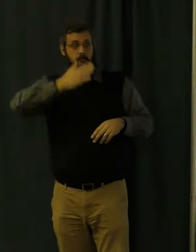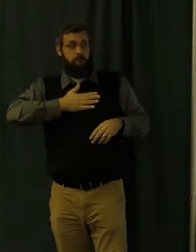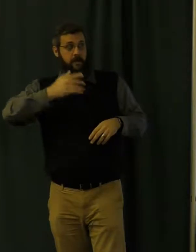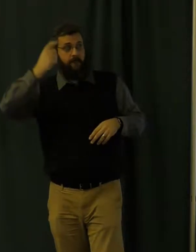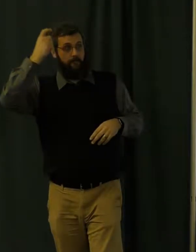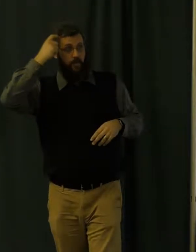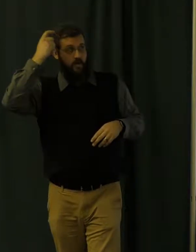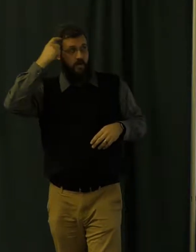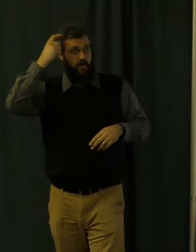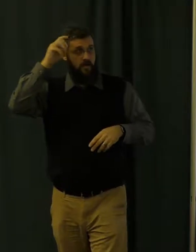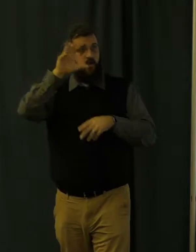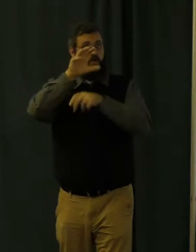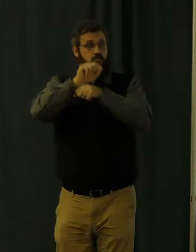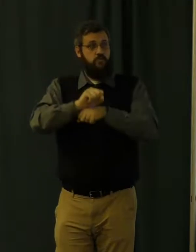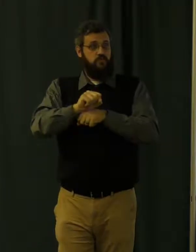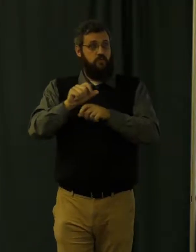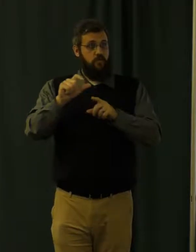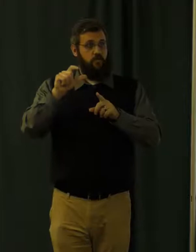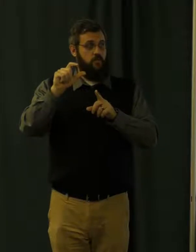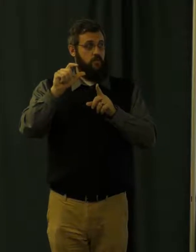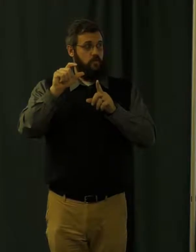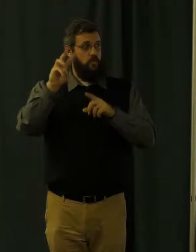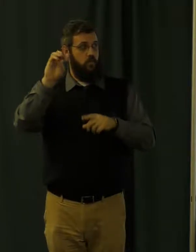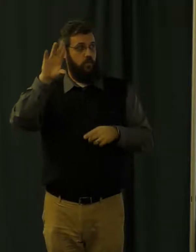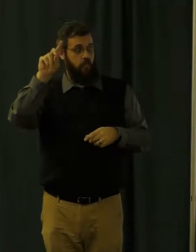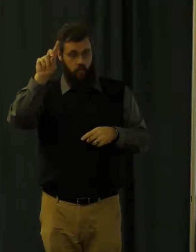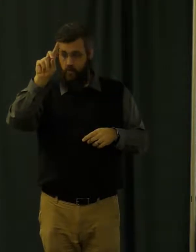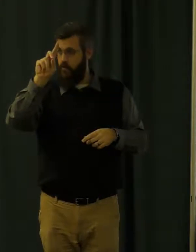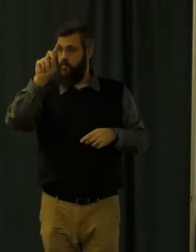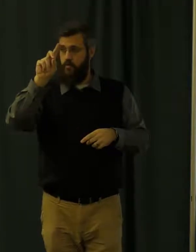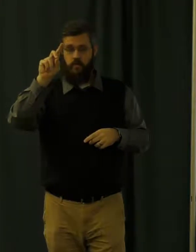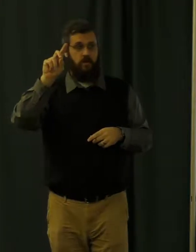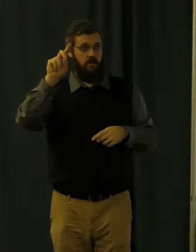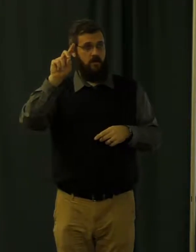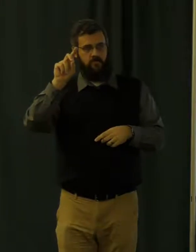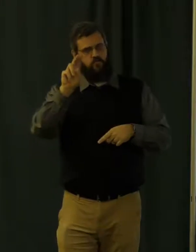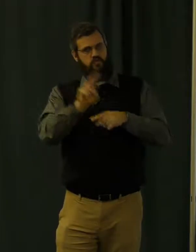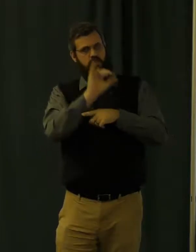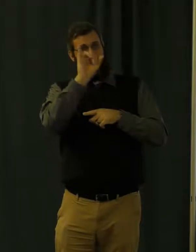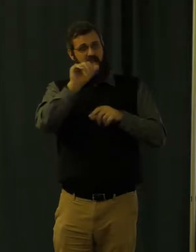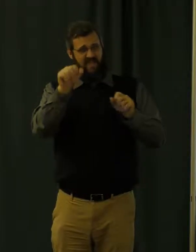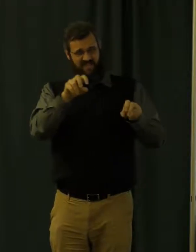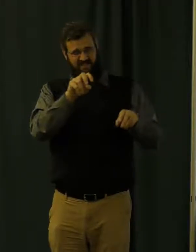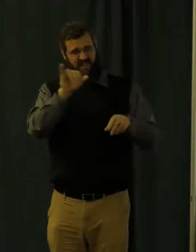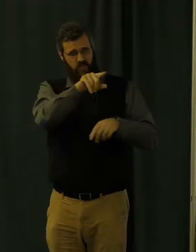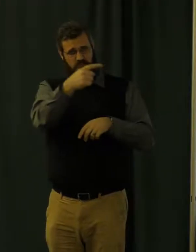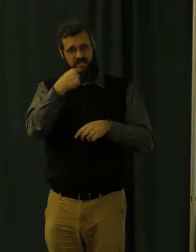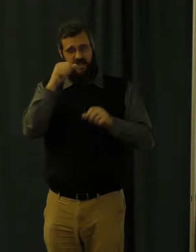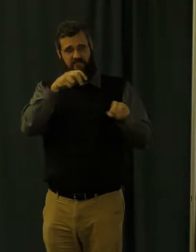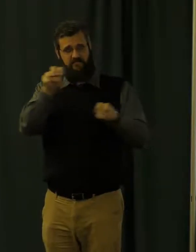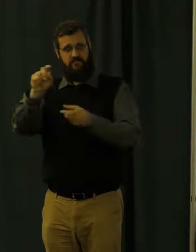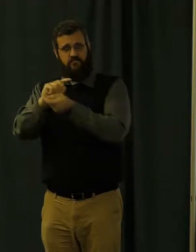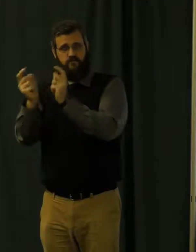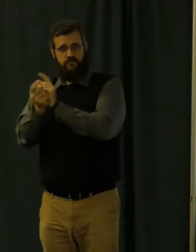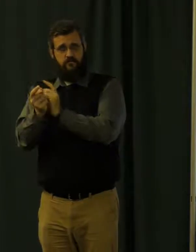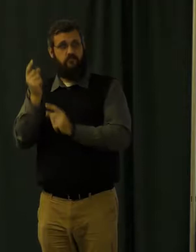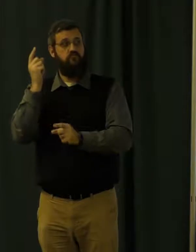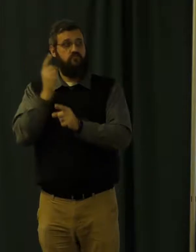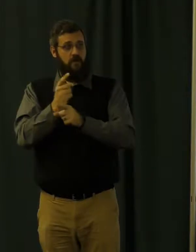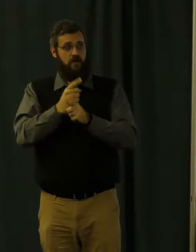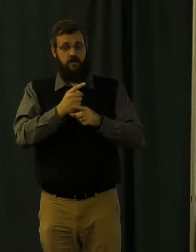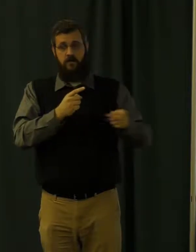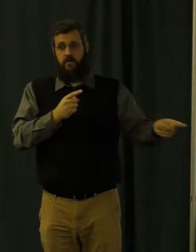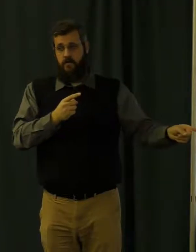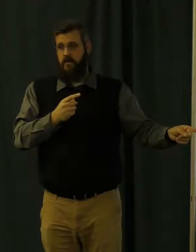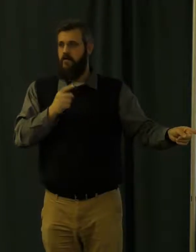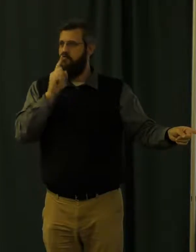used to Word. You Right, know? absolutely. Like my lesson plans are on an Excel Word thing. Yeah. So I guess I could do what you just said. Yeah. But yeah. Okay. So, and it